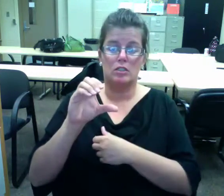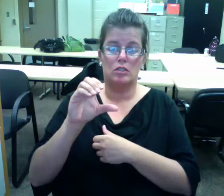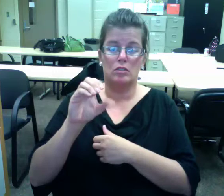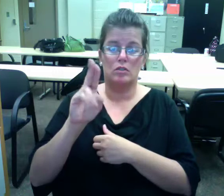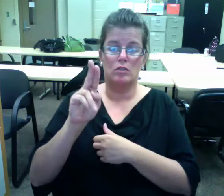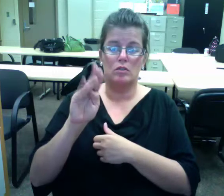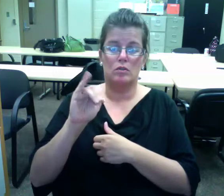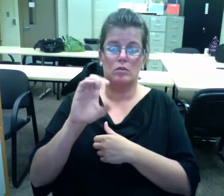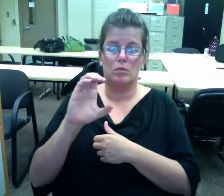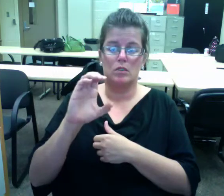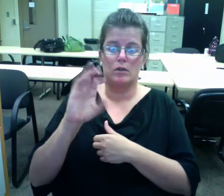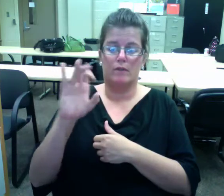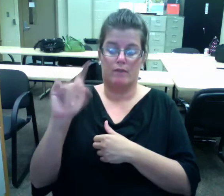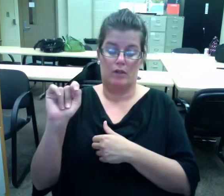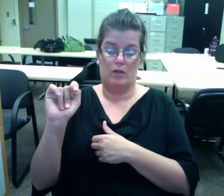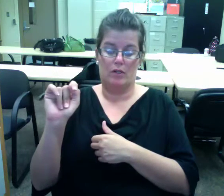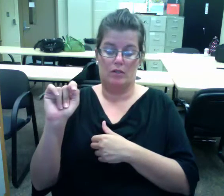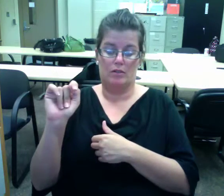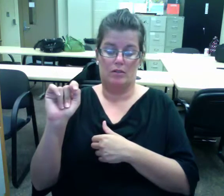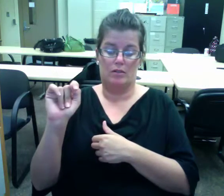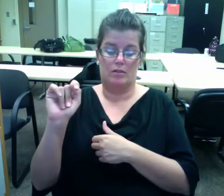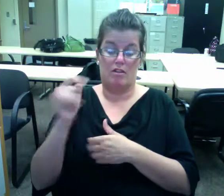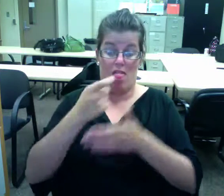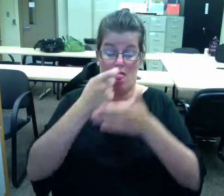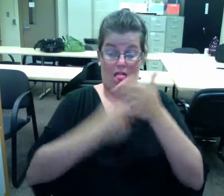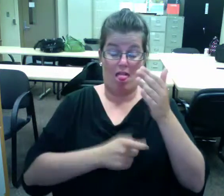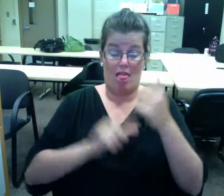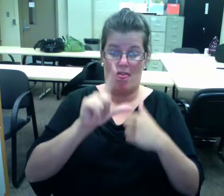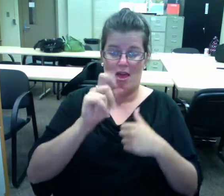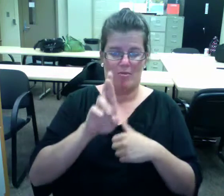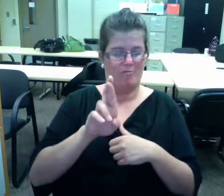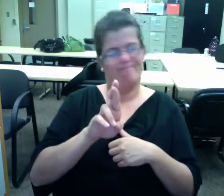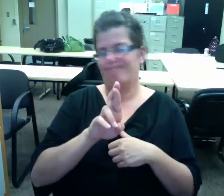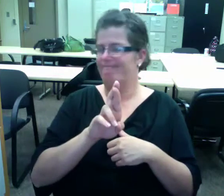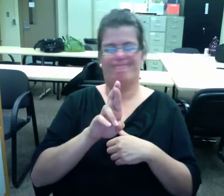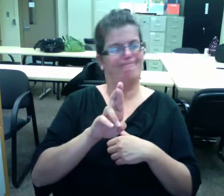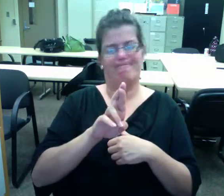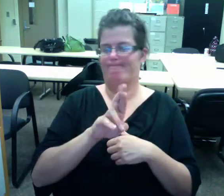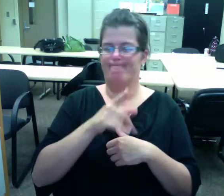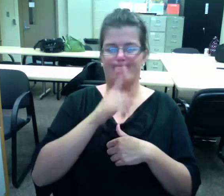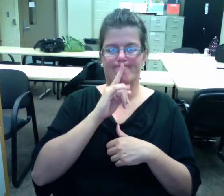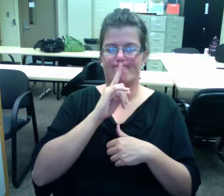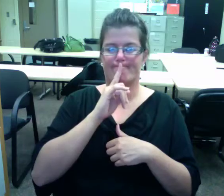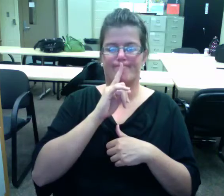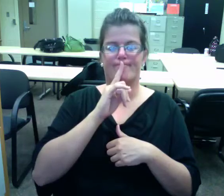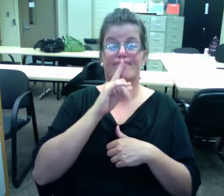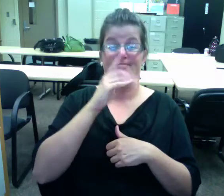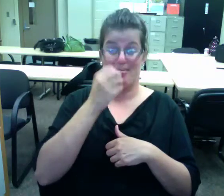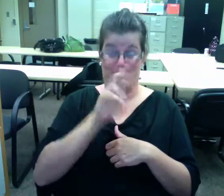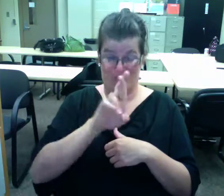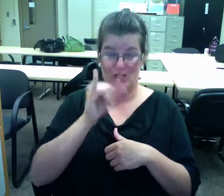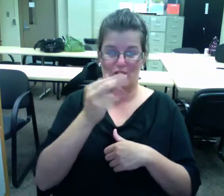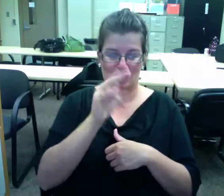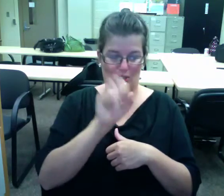worry about the cost of labor because Mr. Jones is going to do all the work